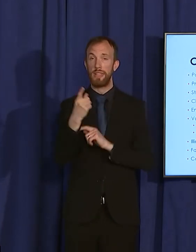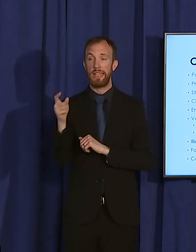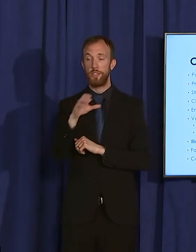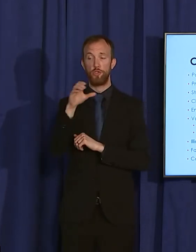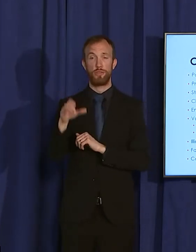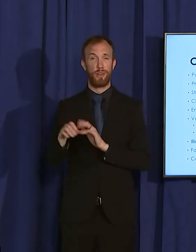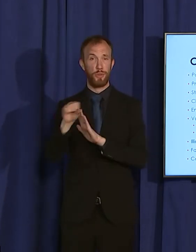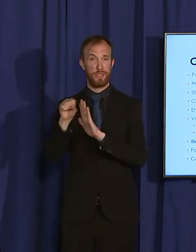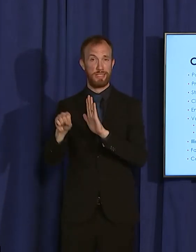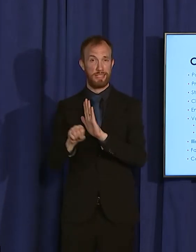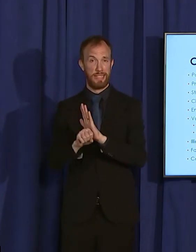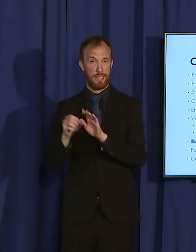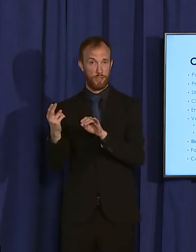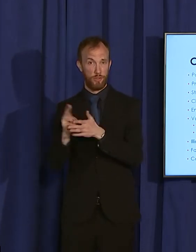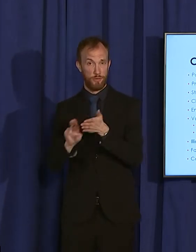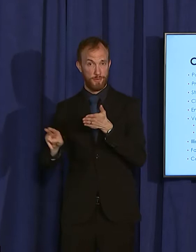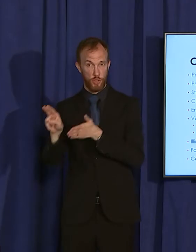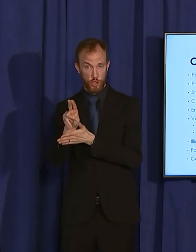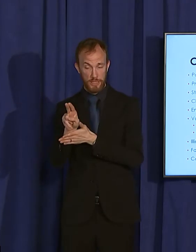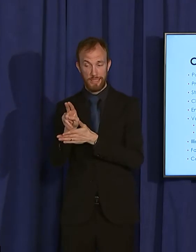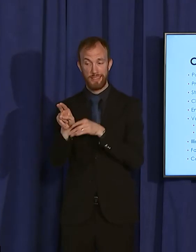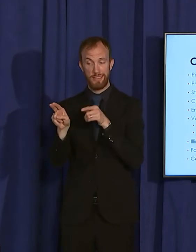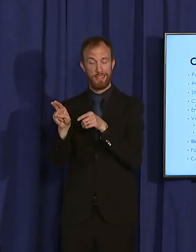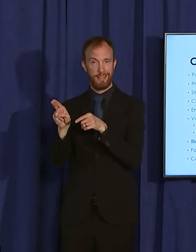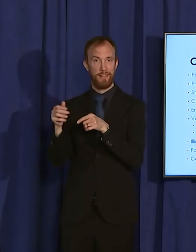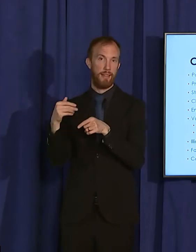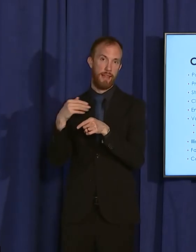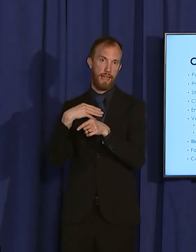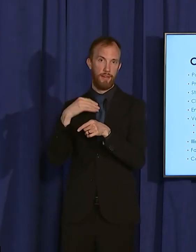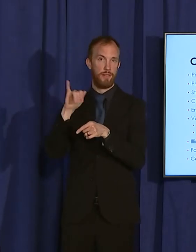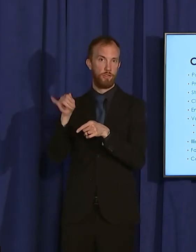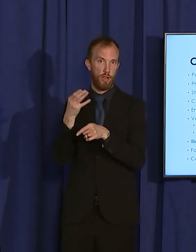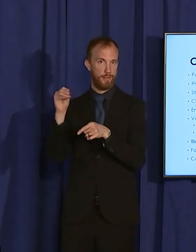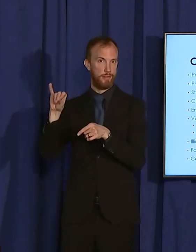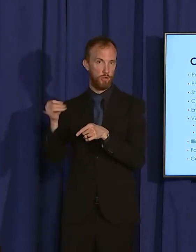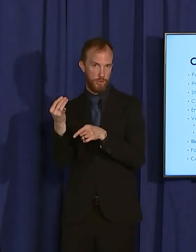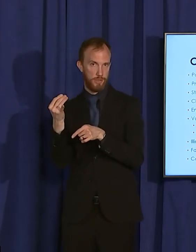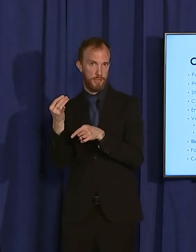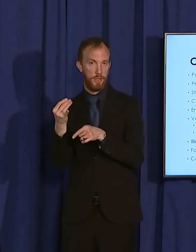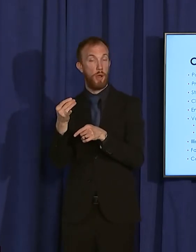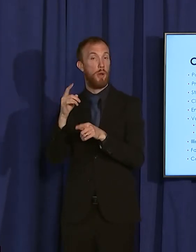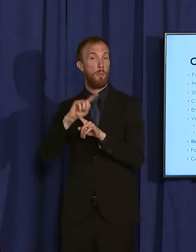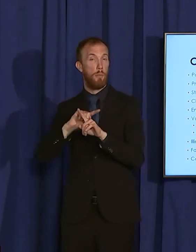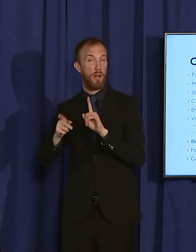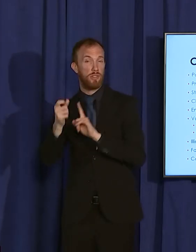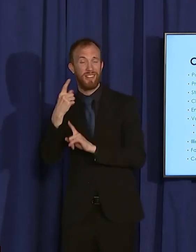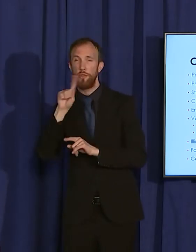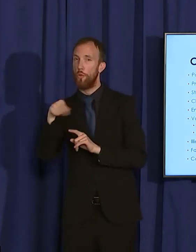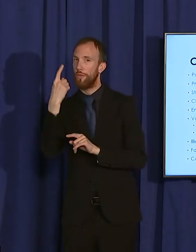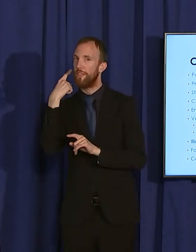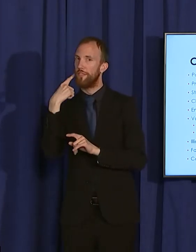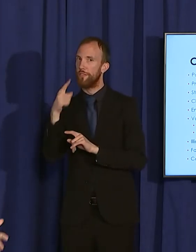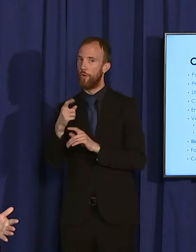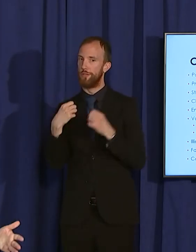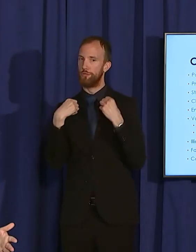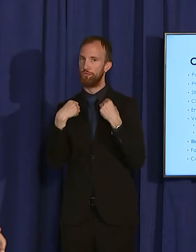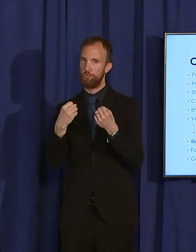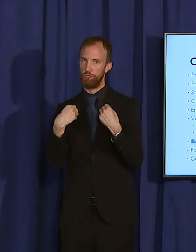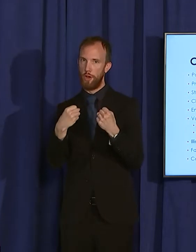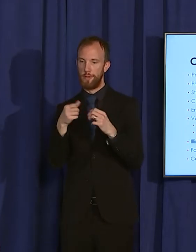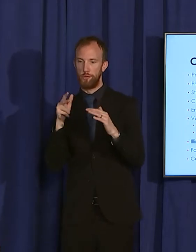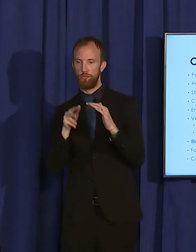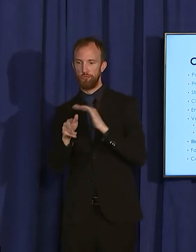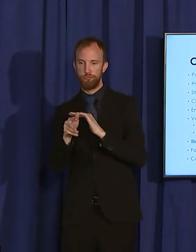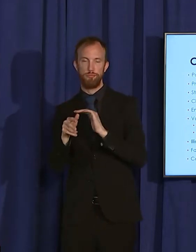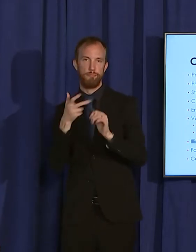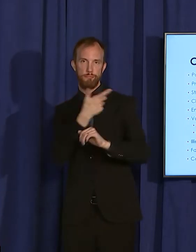for people who are really interested in getting Johnson & Johnson and interested in getting drive-through, you can get that at Chicago State right away. You